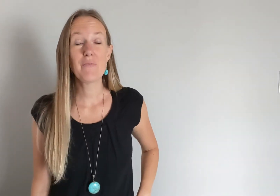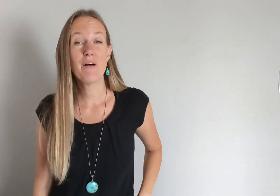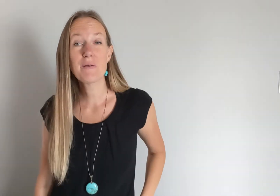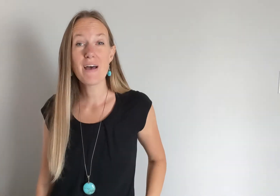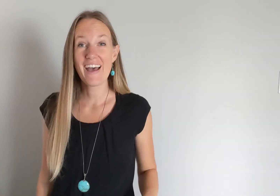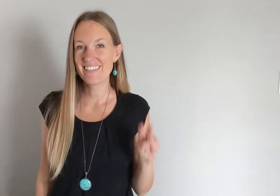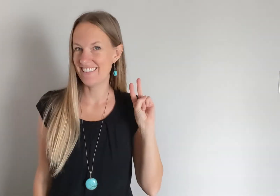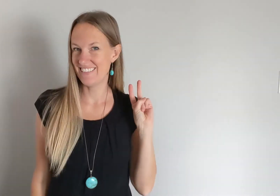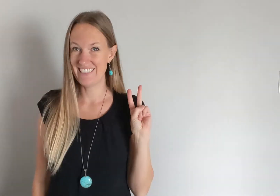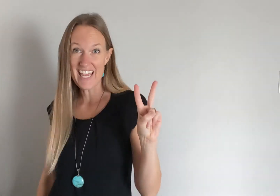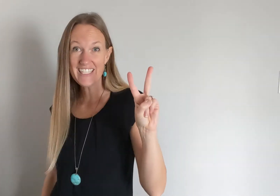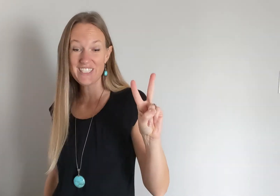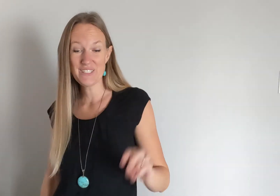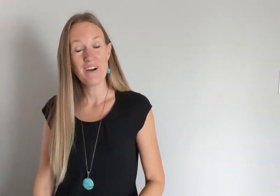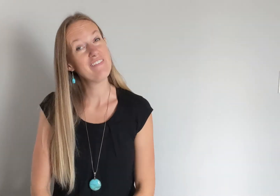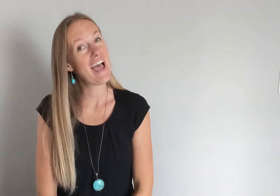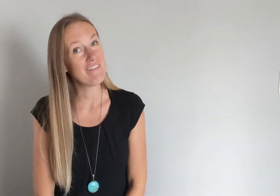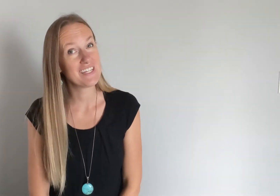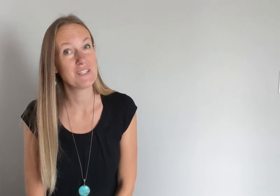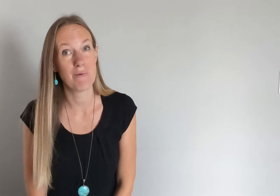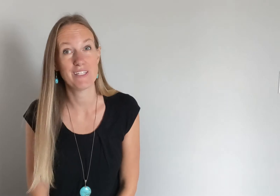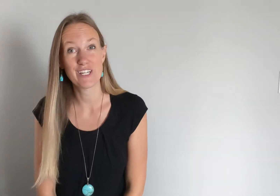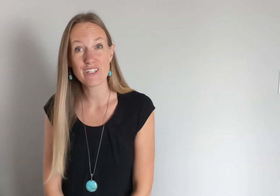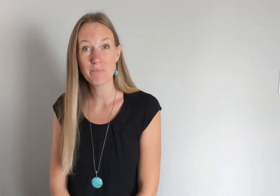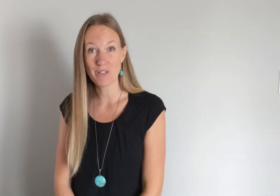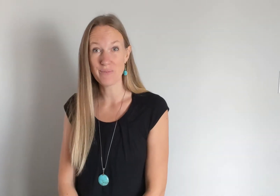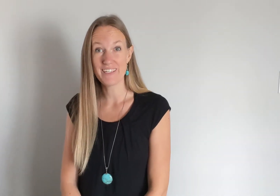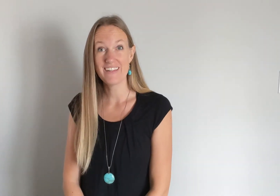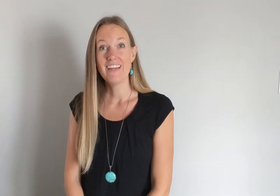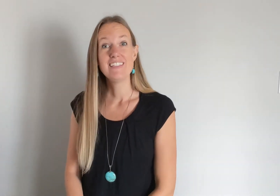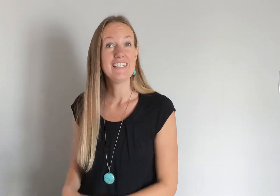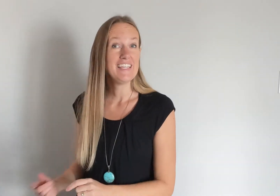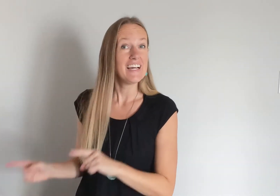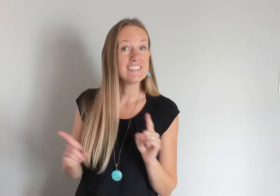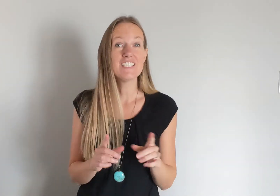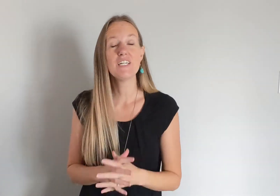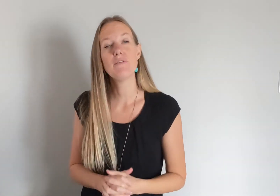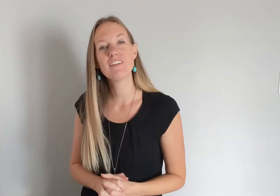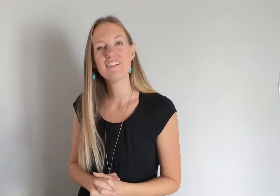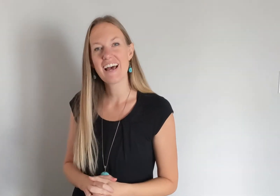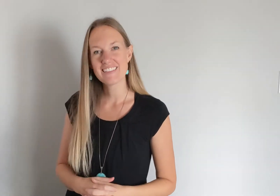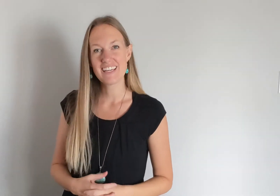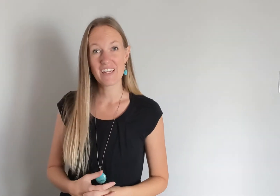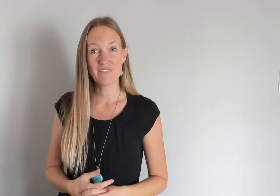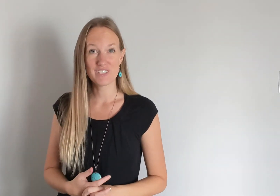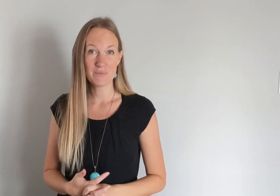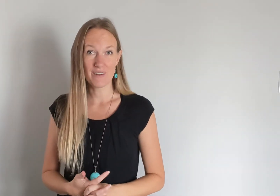and welcome back to day 2 of Evidence by Josh Baldwin. Yesterday we learned how to sign verse 1